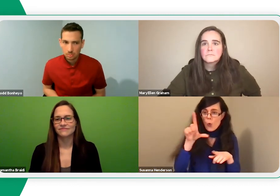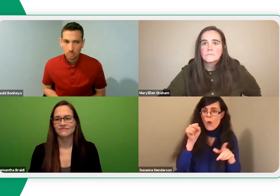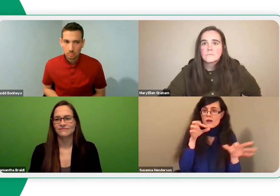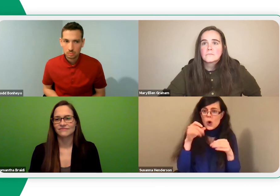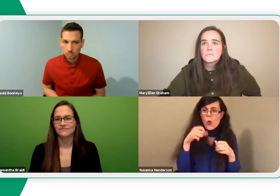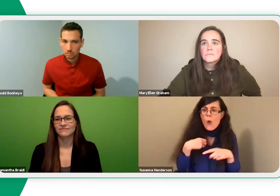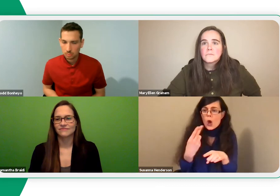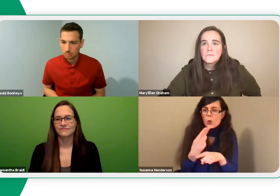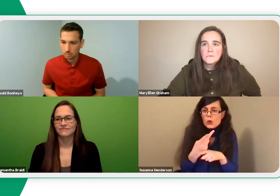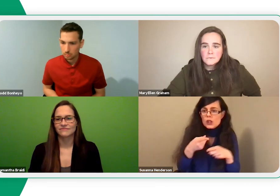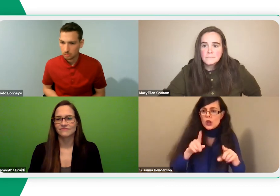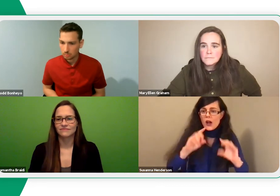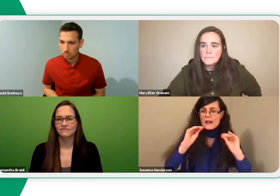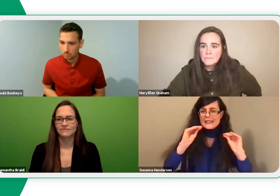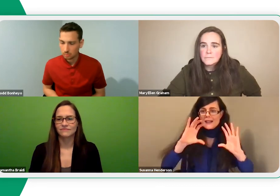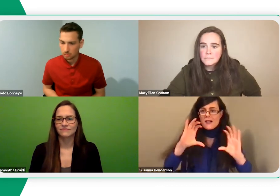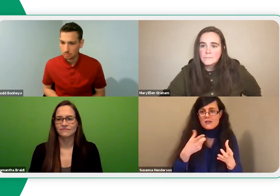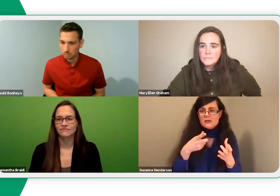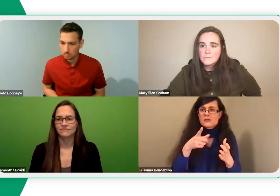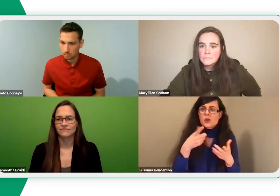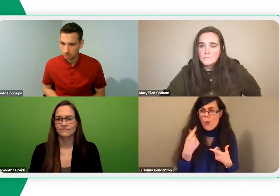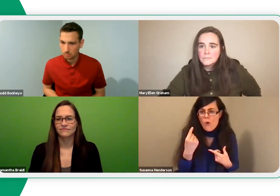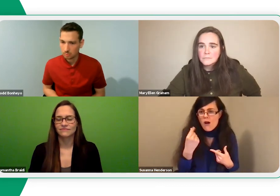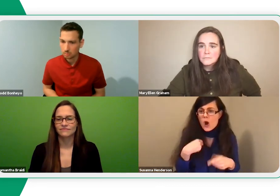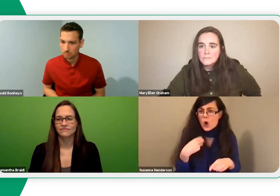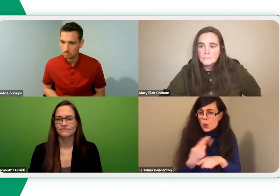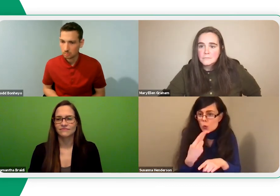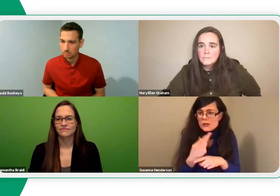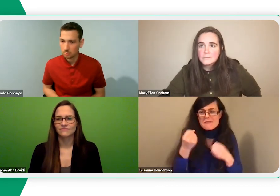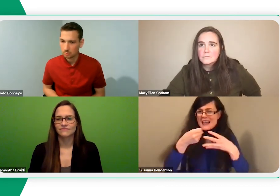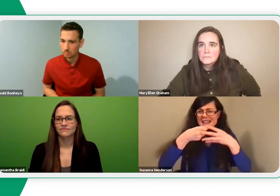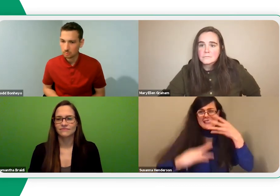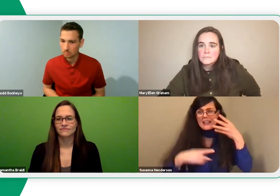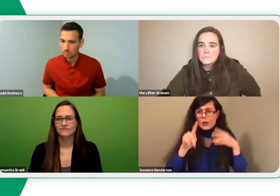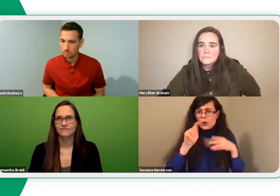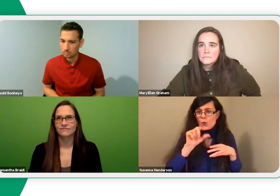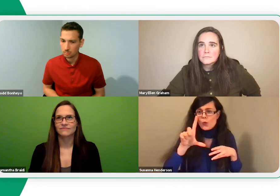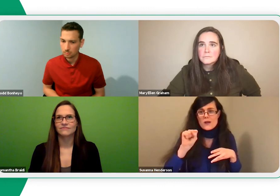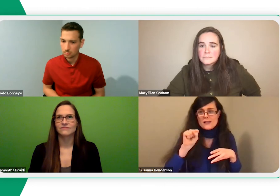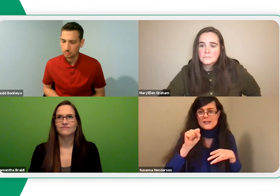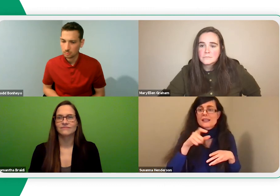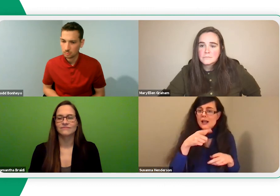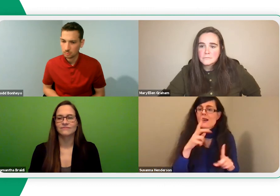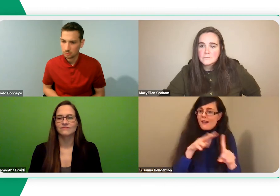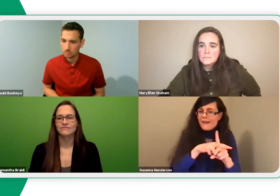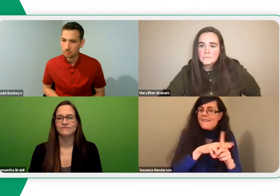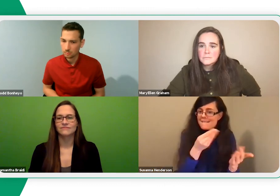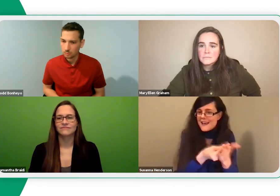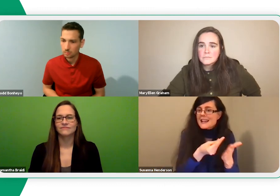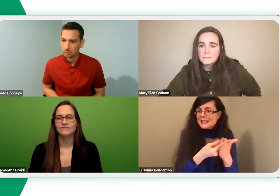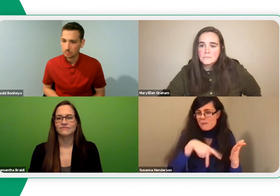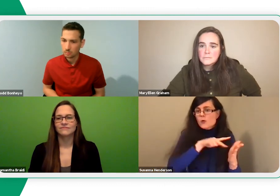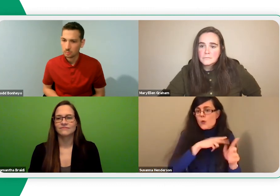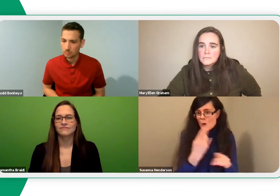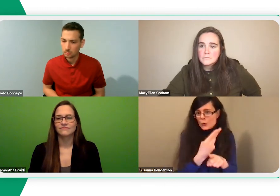This is Susanna. In 2017, these are some of the tools that we used for teaching one of our courses. And we have lots of tools